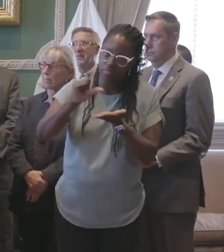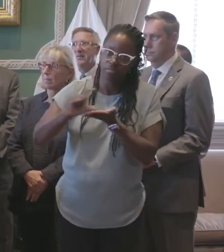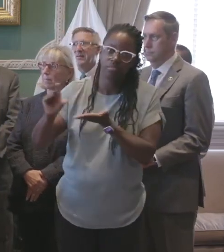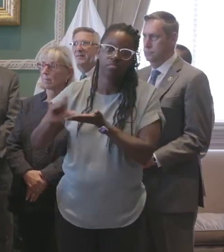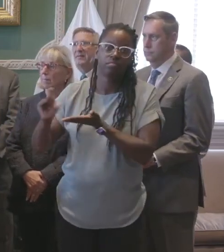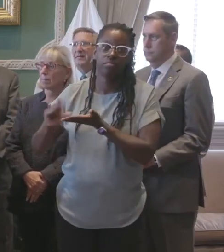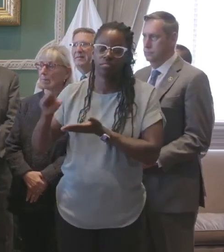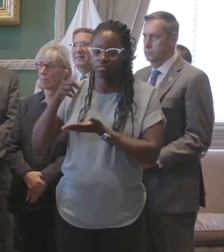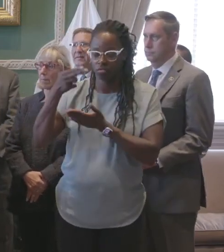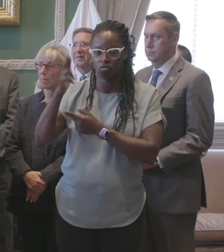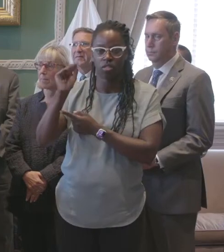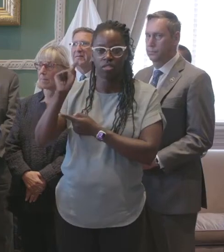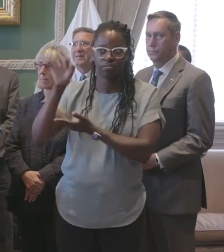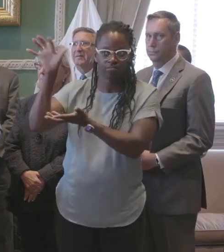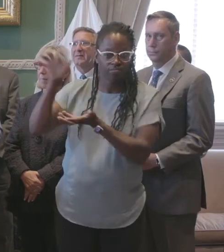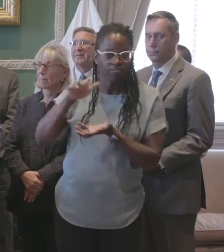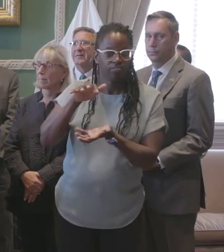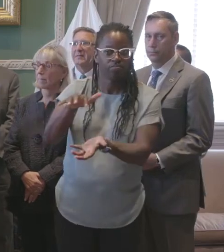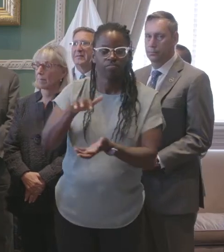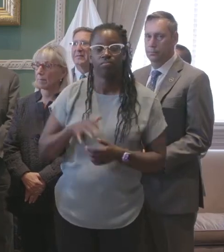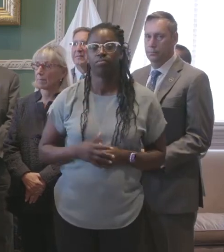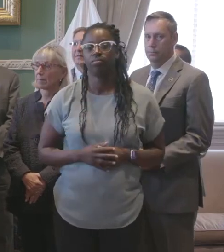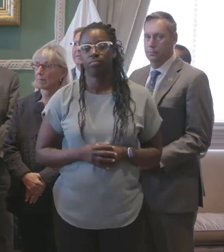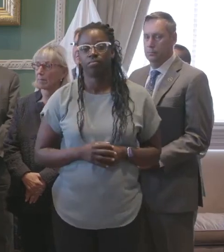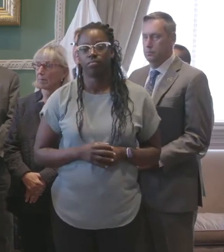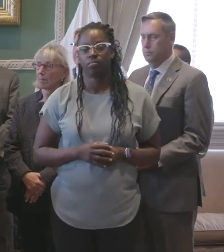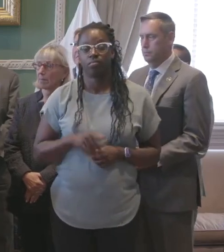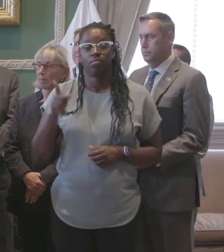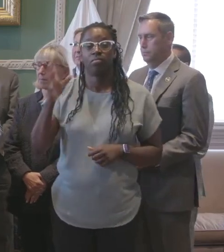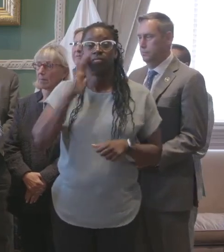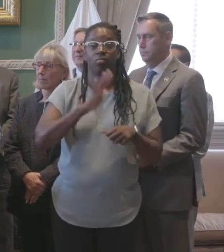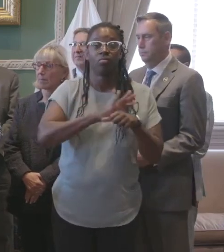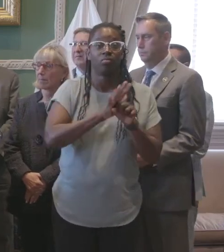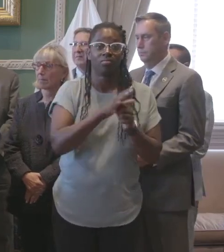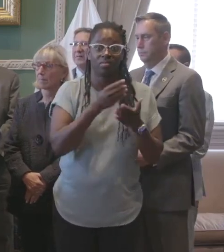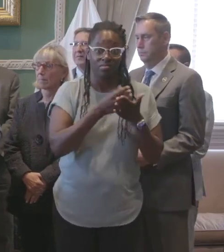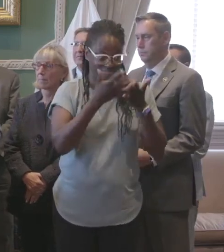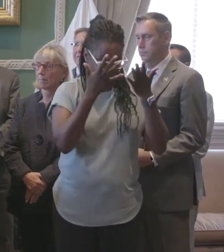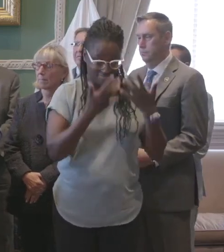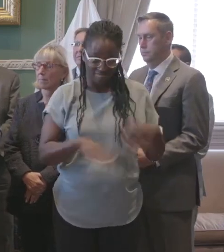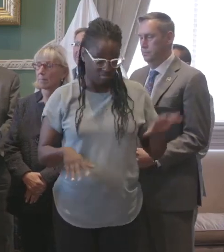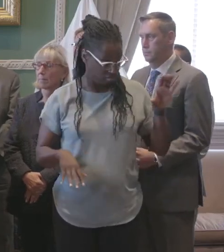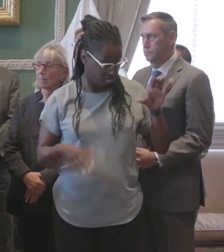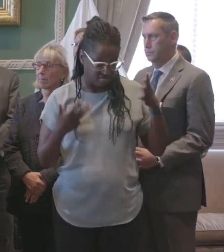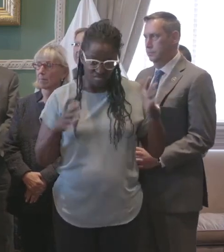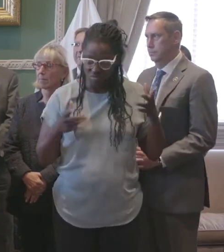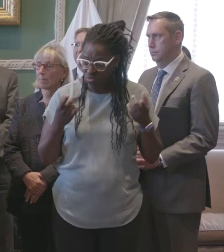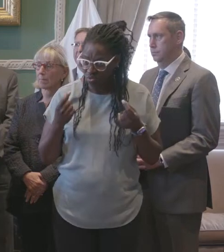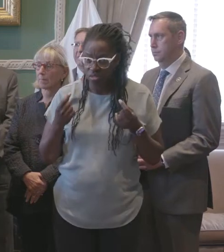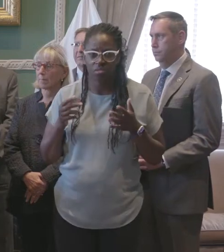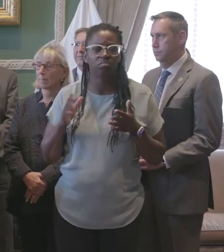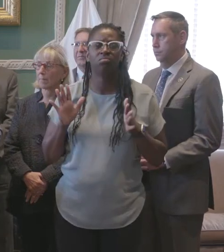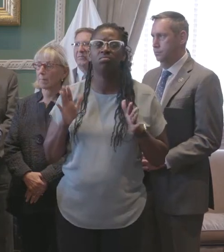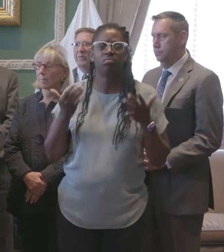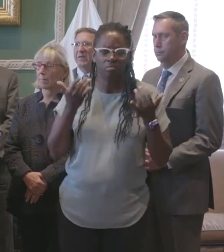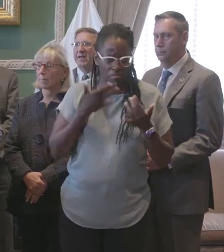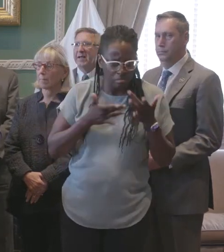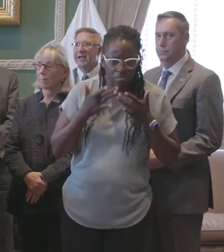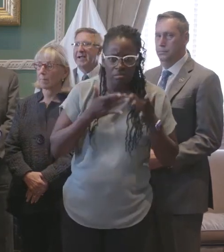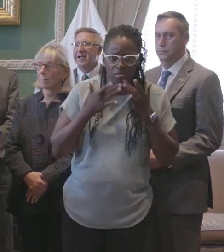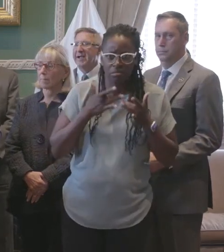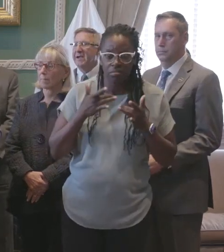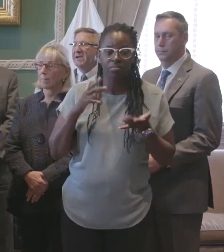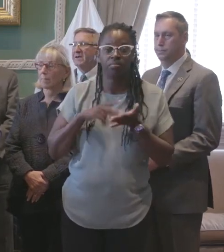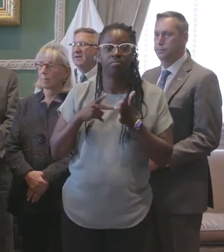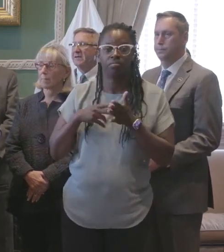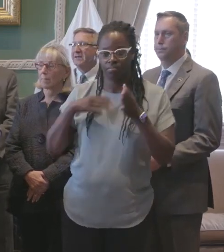To think where we were, you know, right after COVID in the early education world to where we are today and where we're going to go going forward, I think is a huge